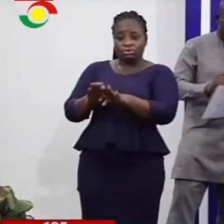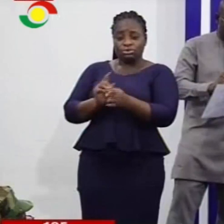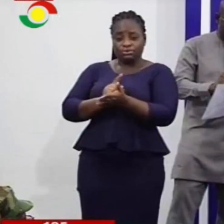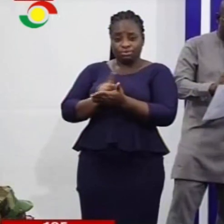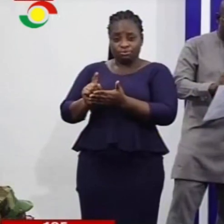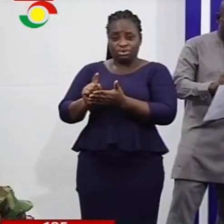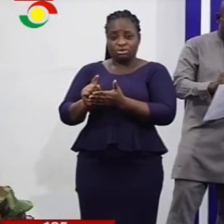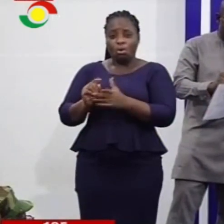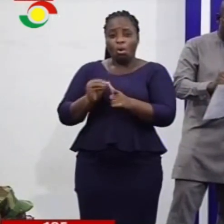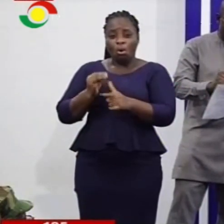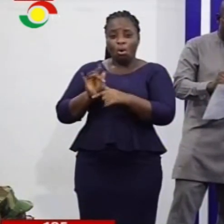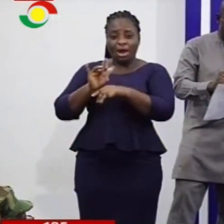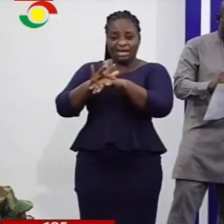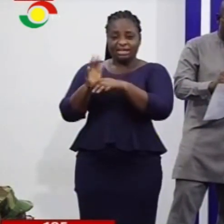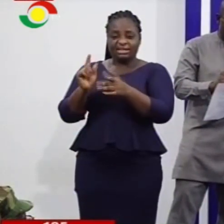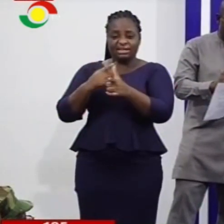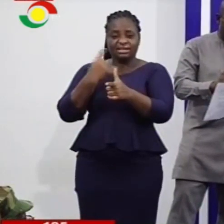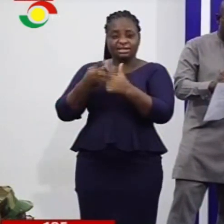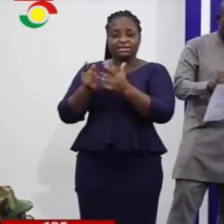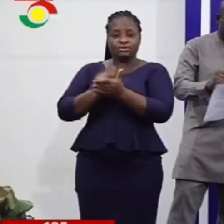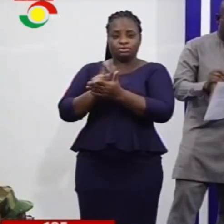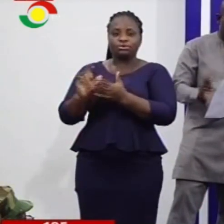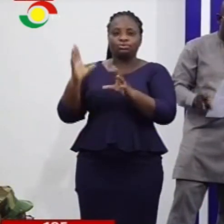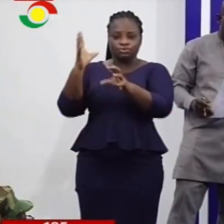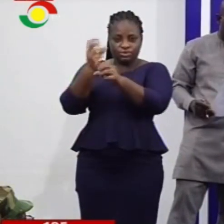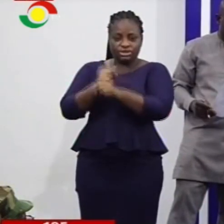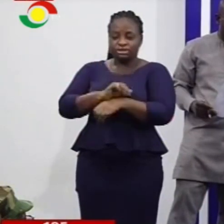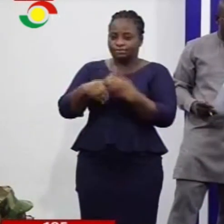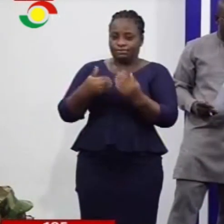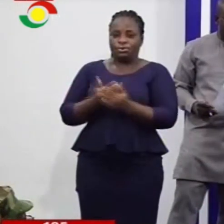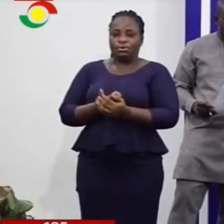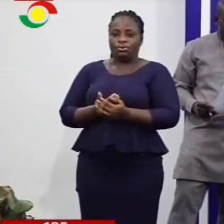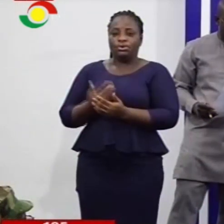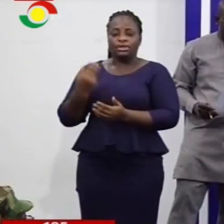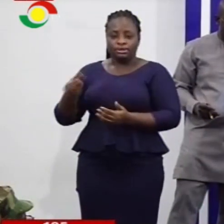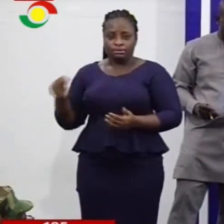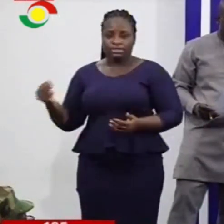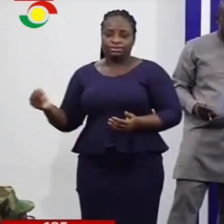week, we might have received all the 50,000 test kits.